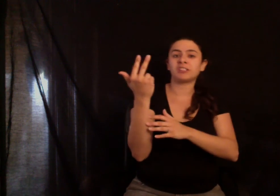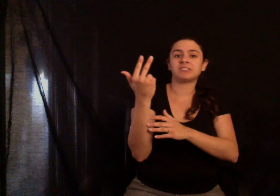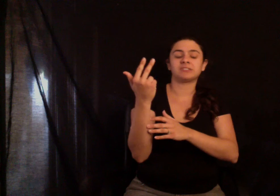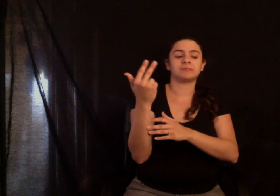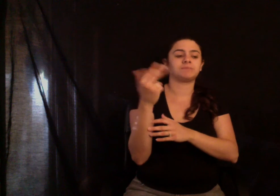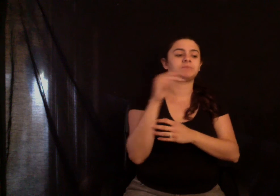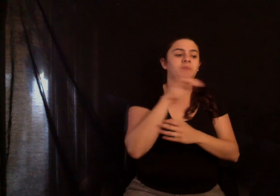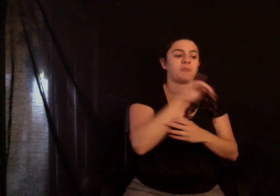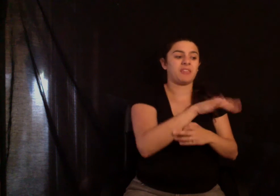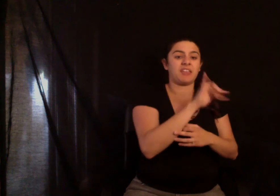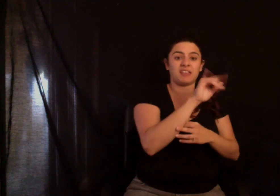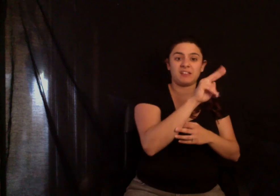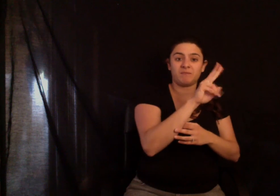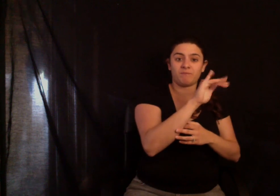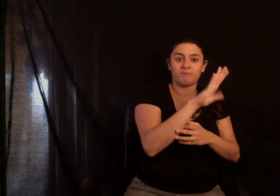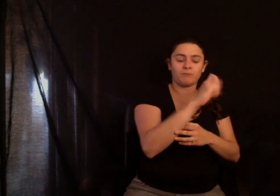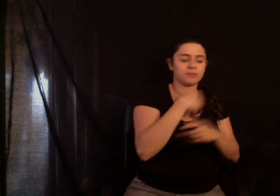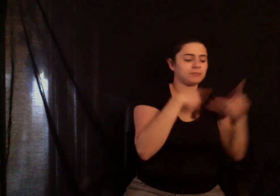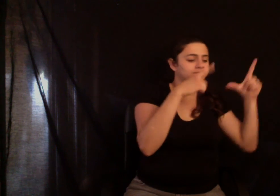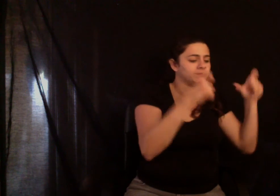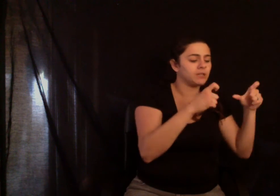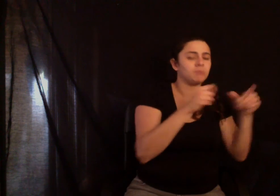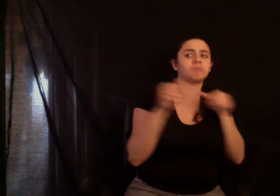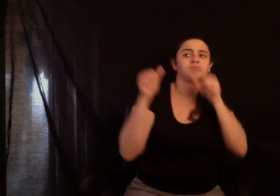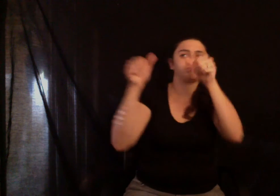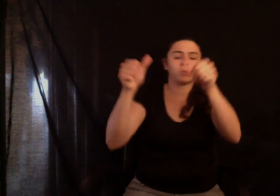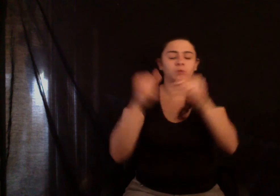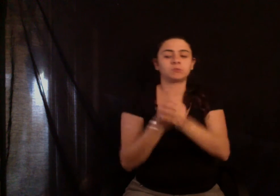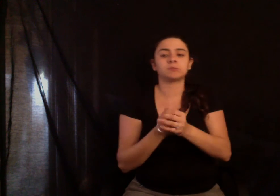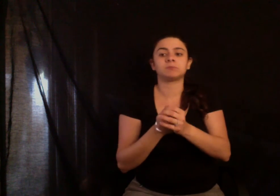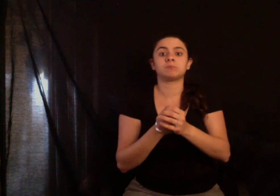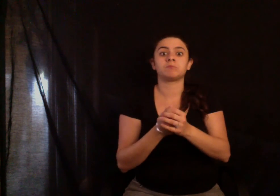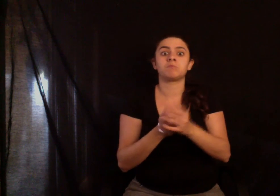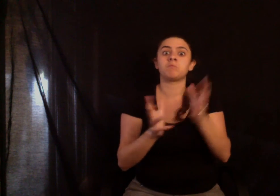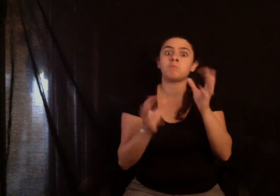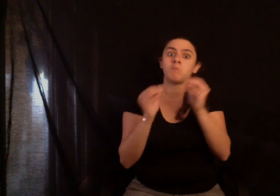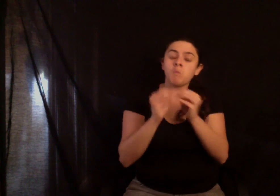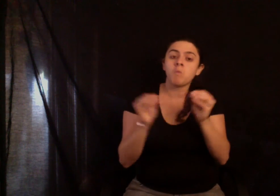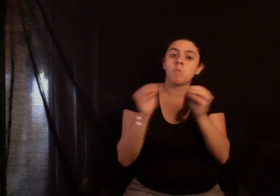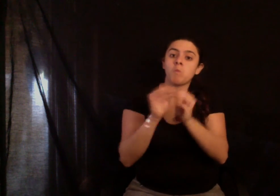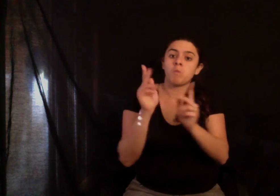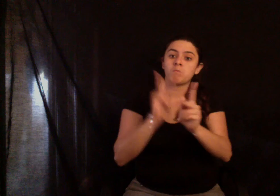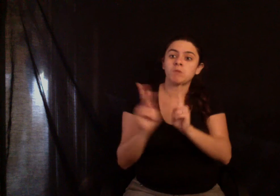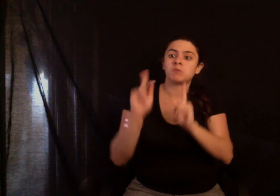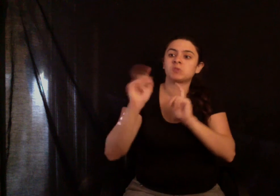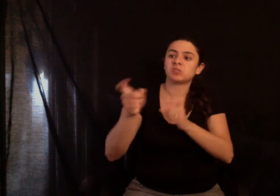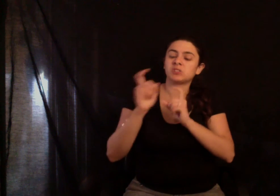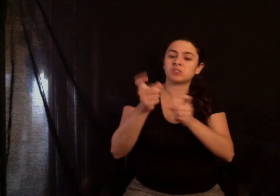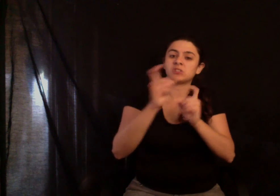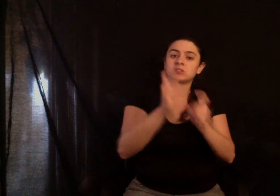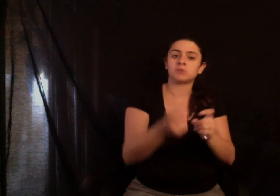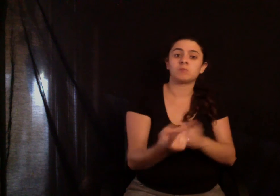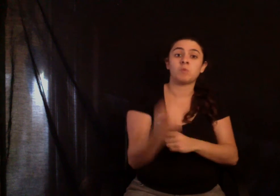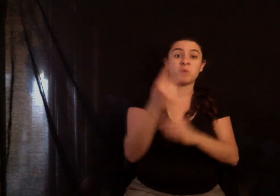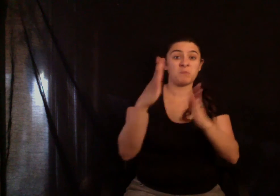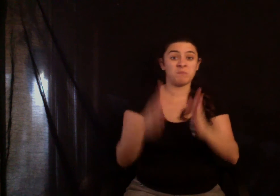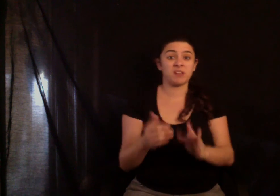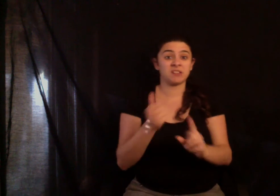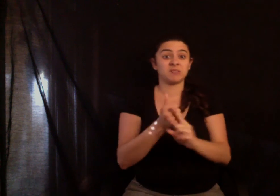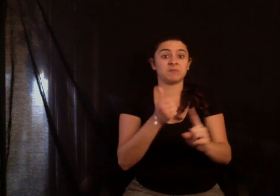proof on the threads, and people started donating in droves. It was incredible. Our highest donation came from a guy named Liam from